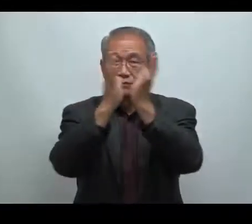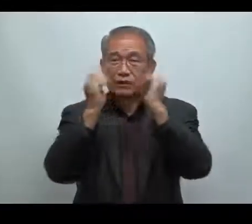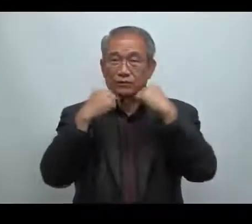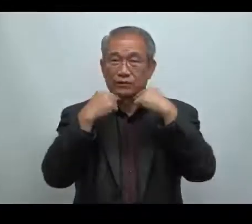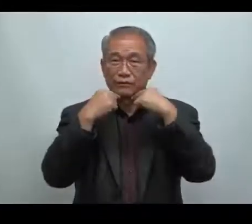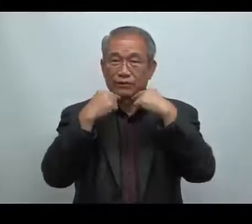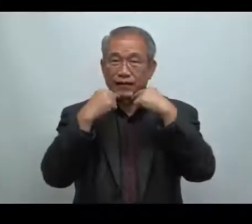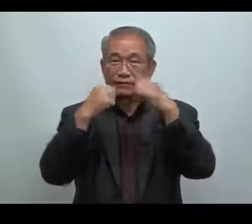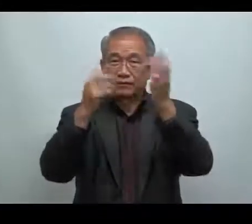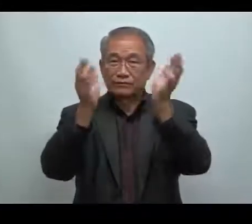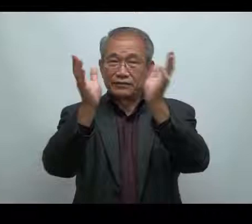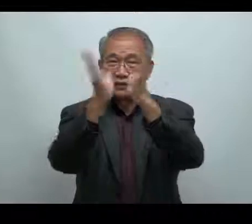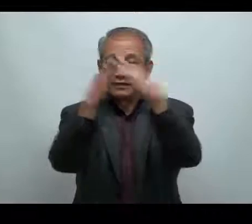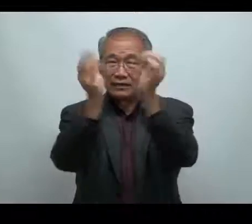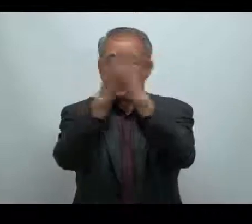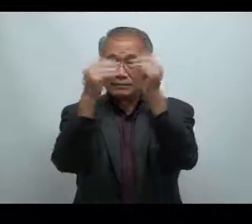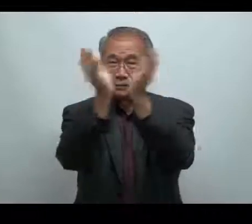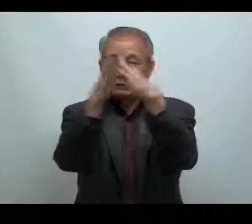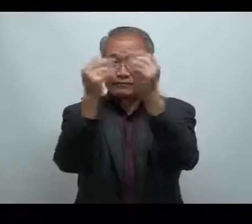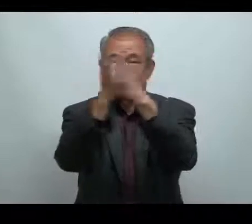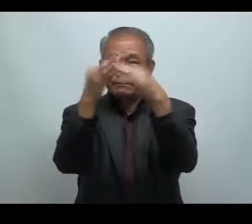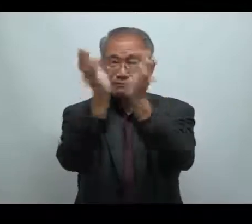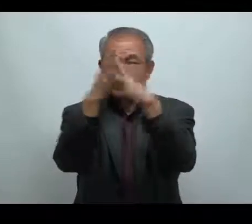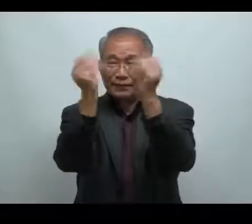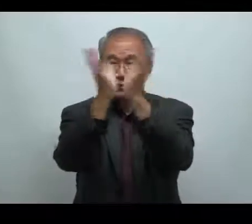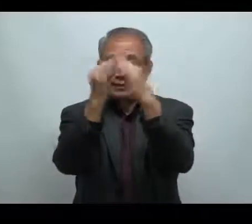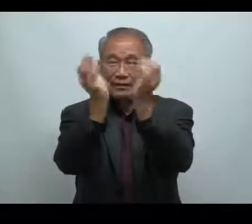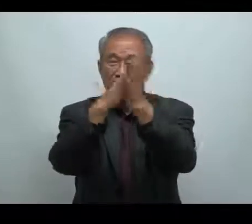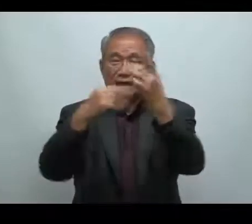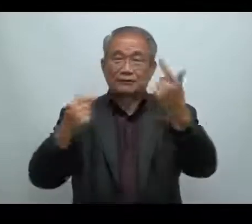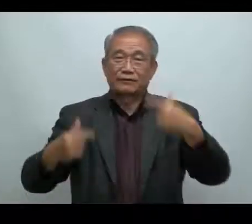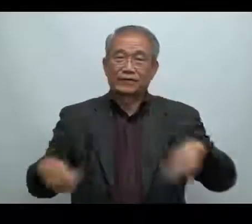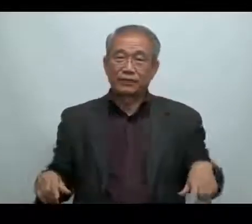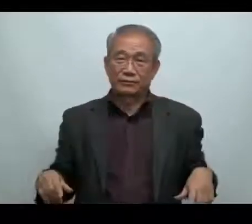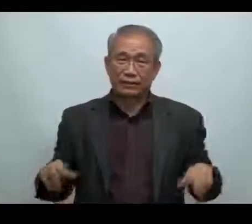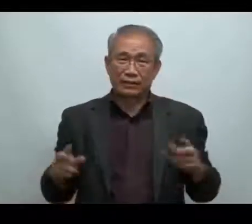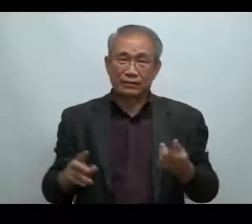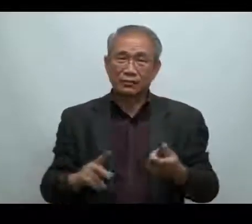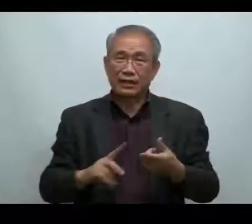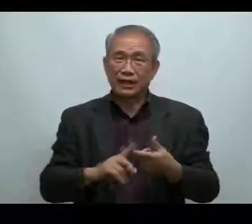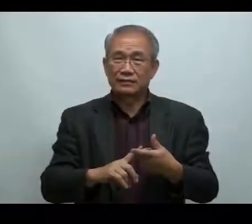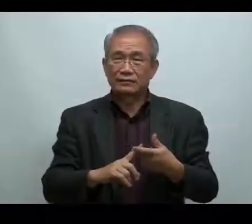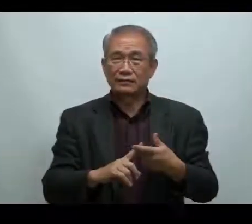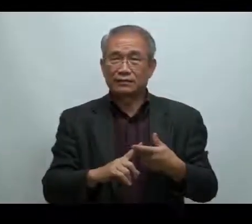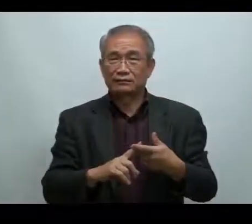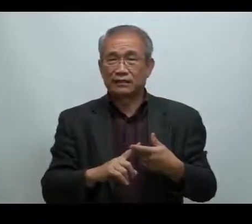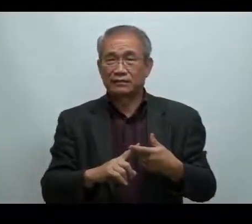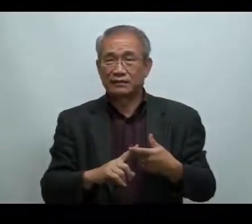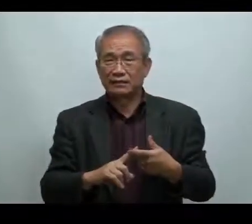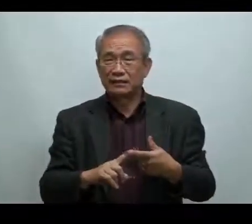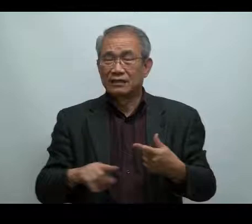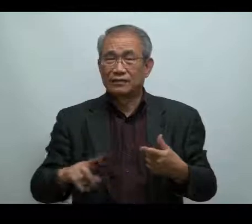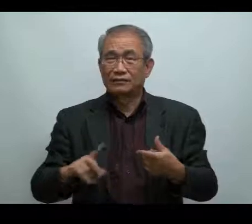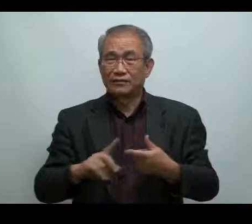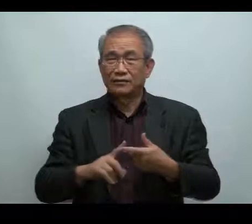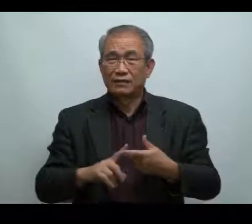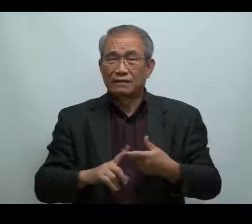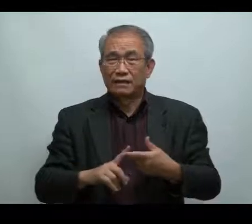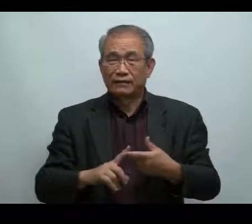has no nerve ending, no feeling, it begin to flip. That's phonation. Now there are two kinds of phonation basically. The